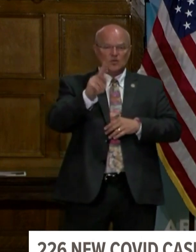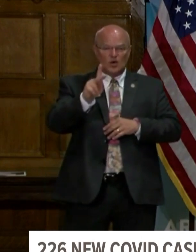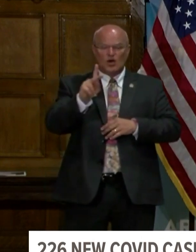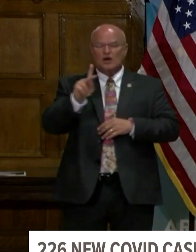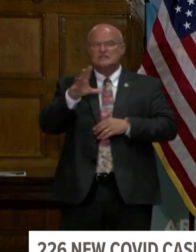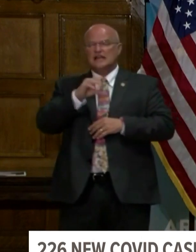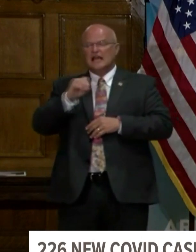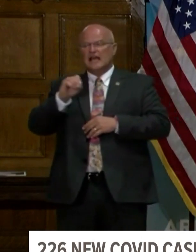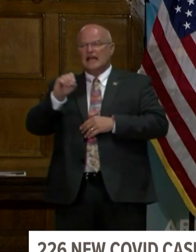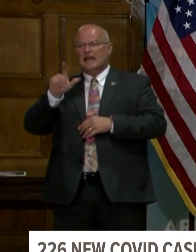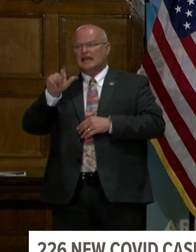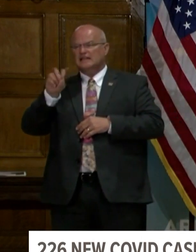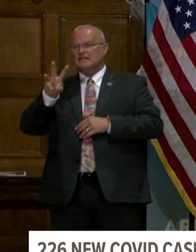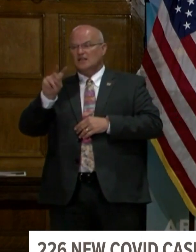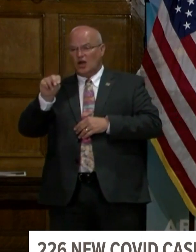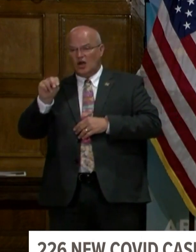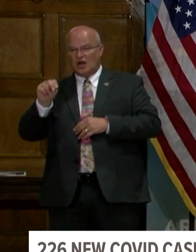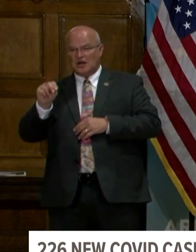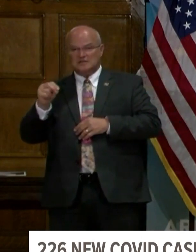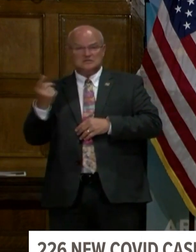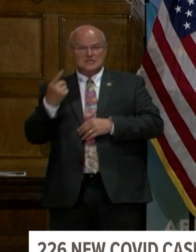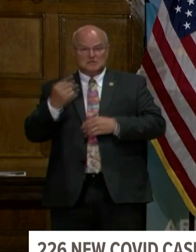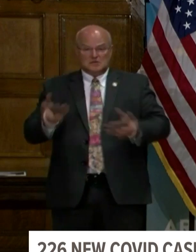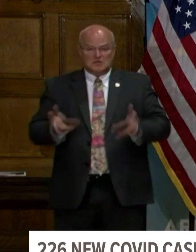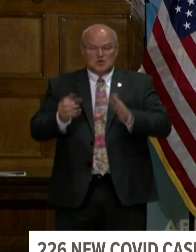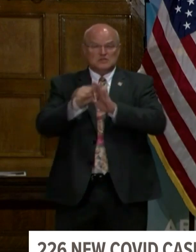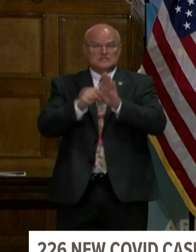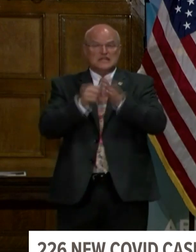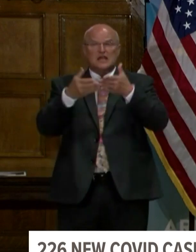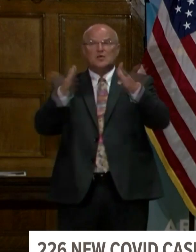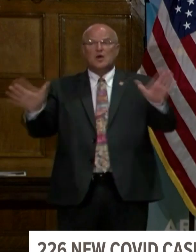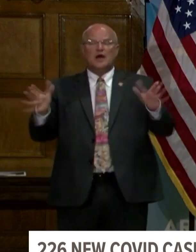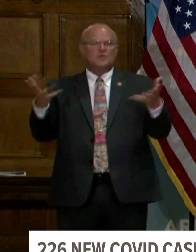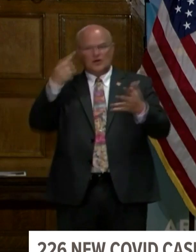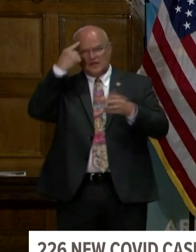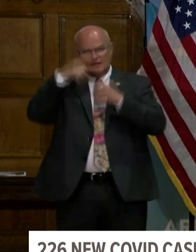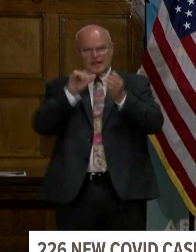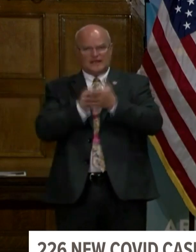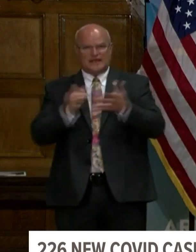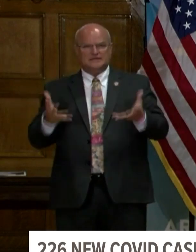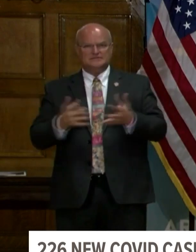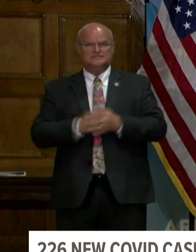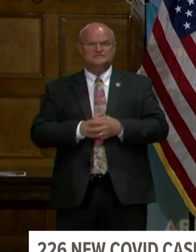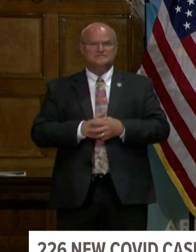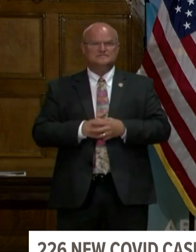lawns of their establishments. Is that something you would encourage statewide to do, or what are your thoughts on that?